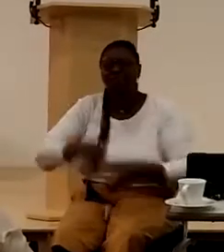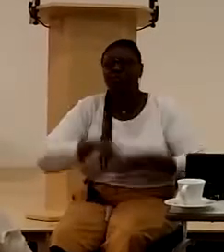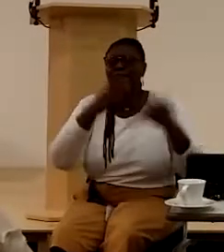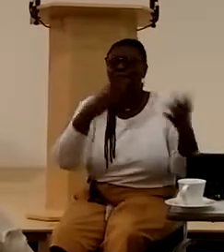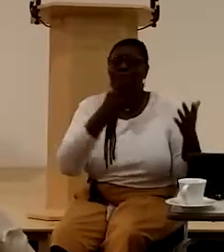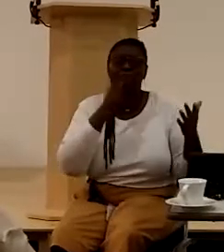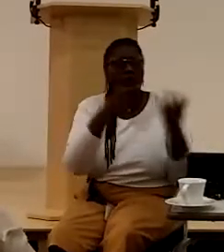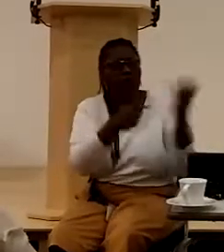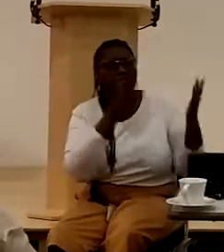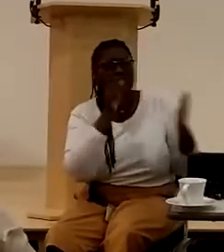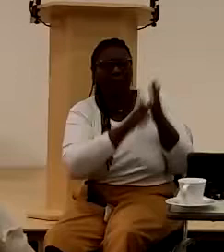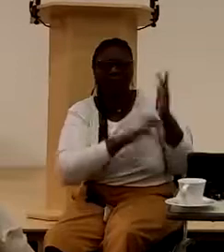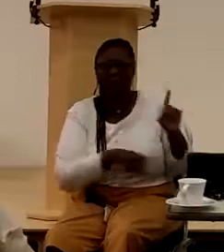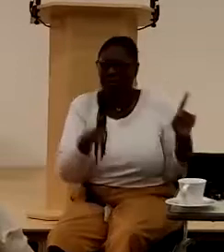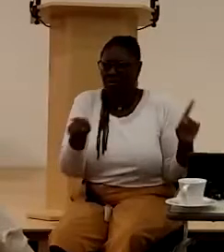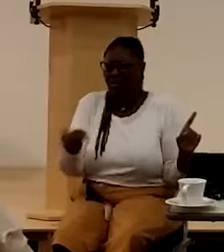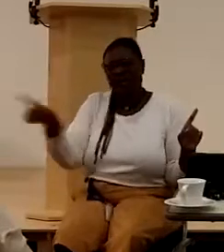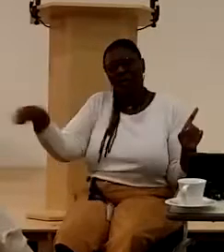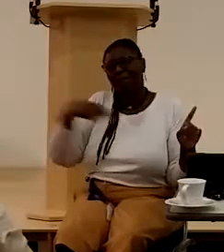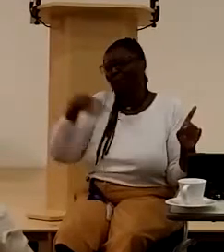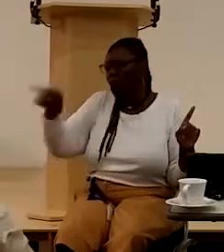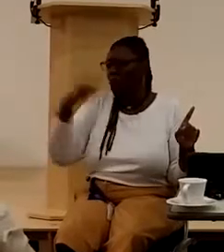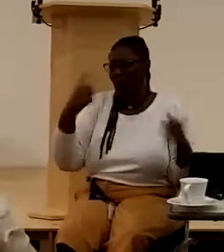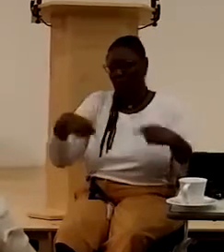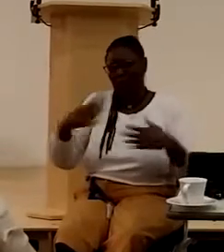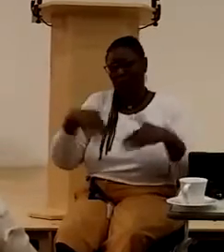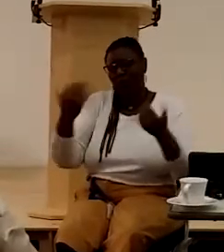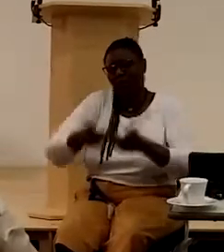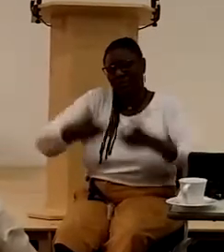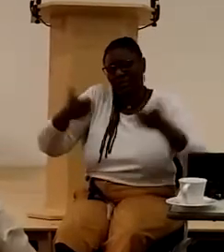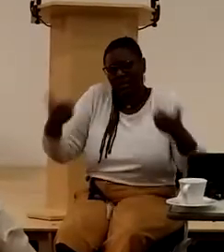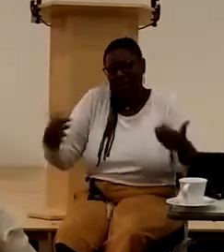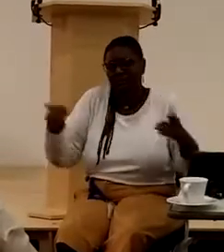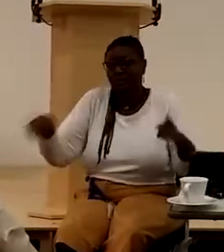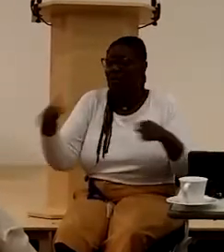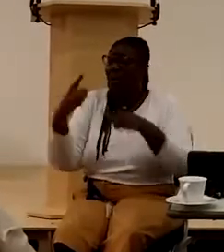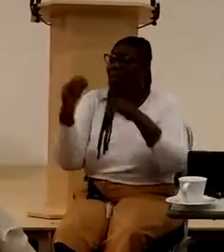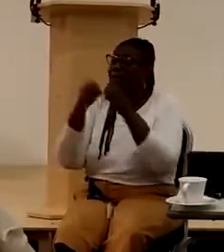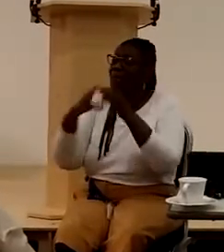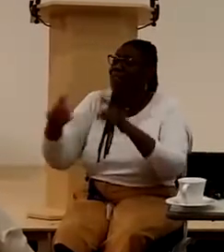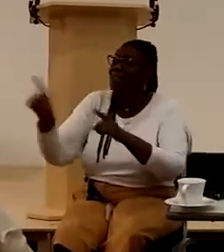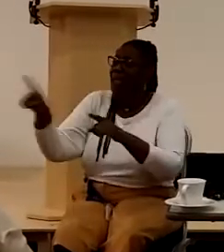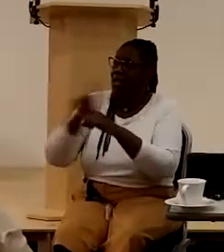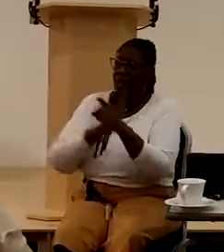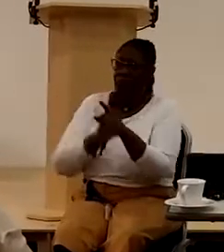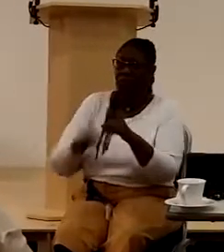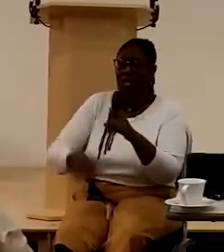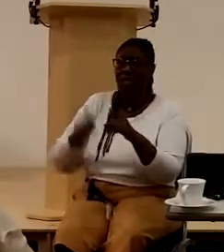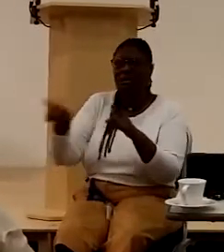needs. But we haven't let ourselves be divided. On BBC last week, deaf